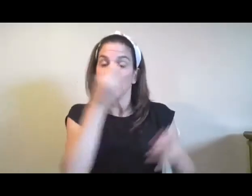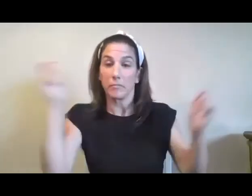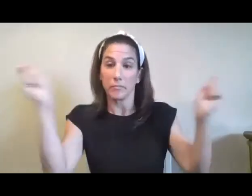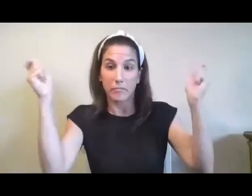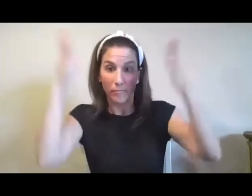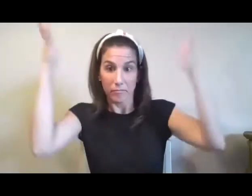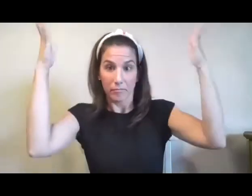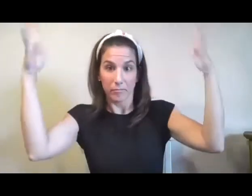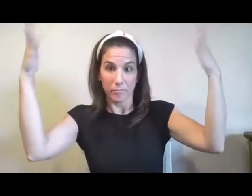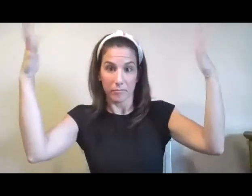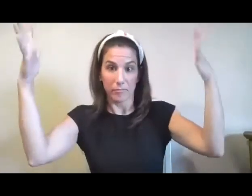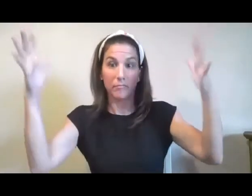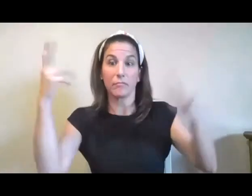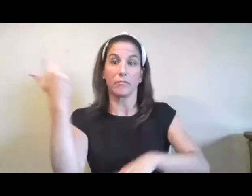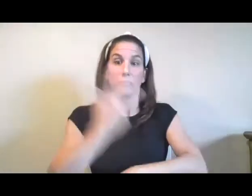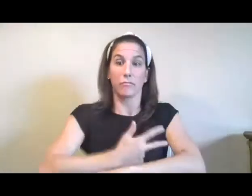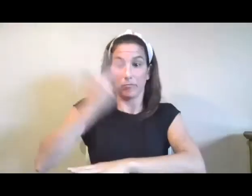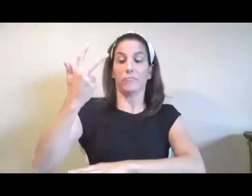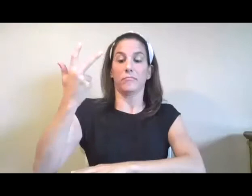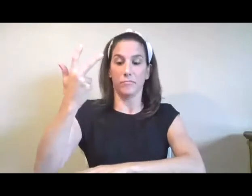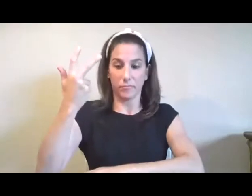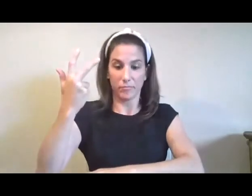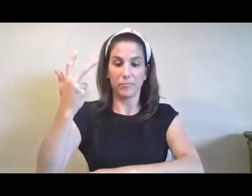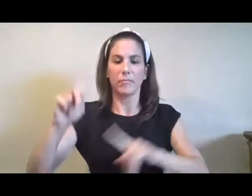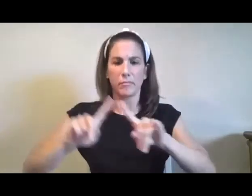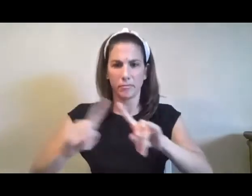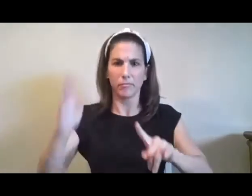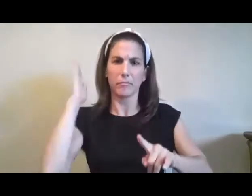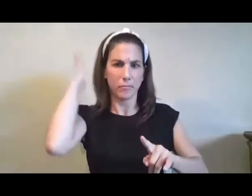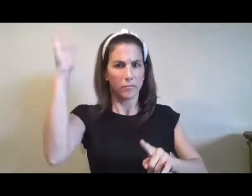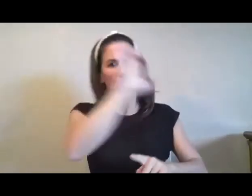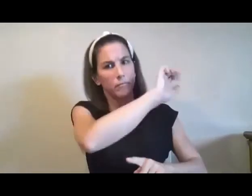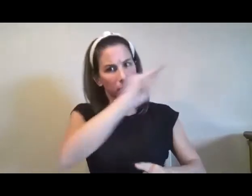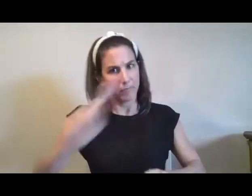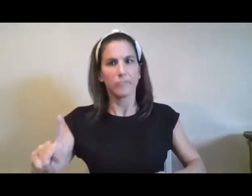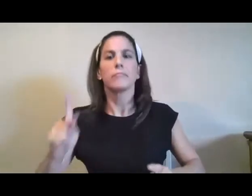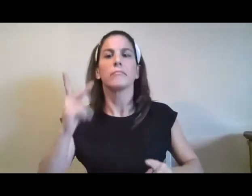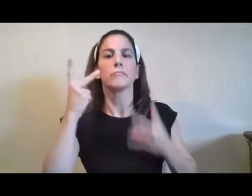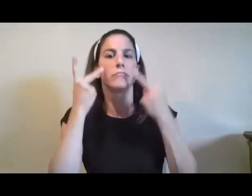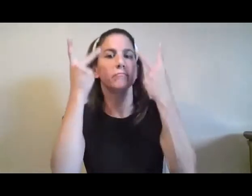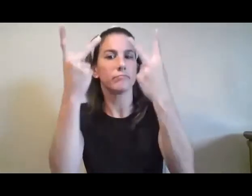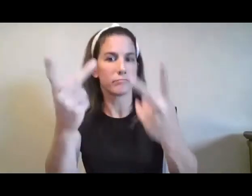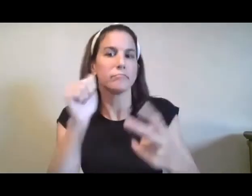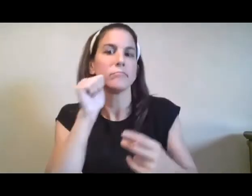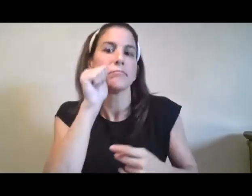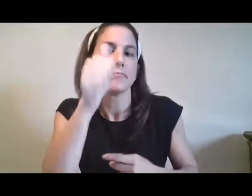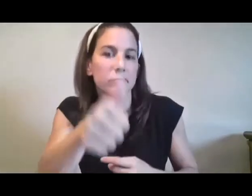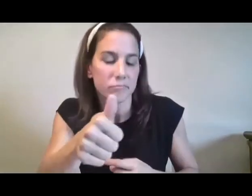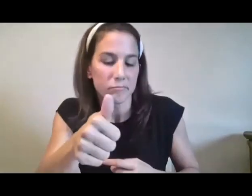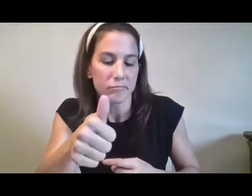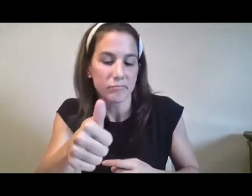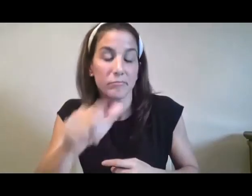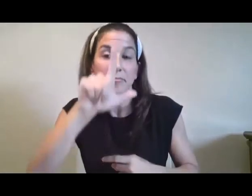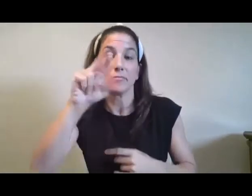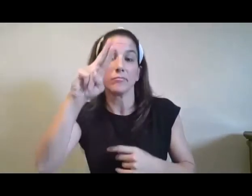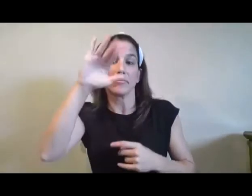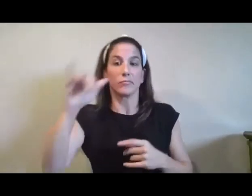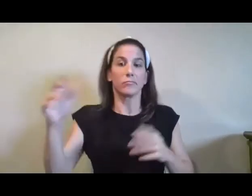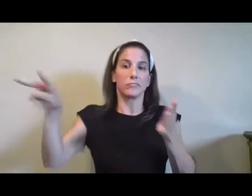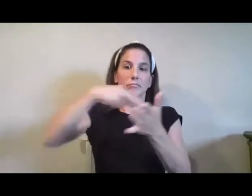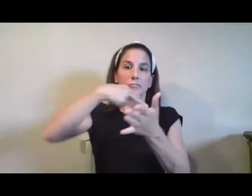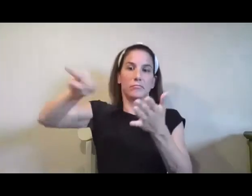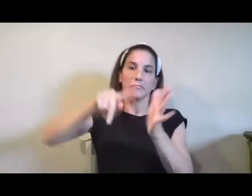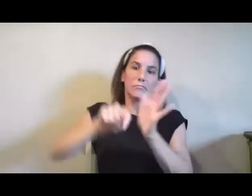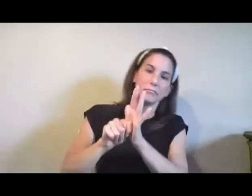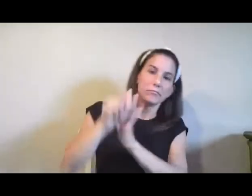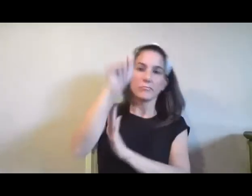in 3 days, but I'll come back to visit you tomorrow." Lucy danced tall